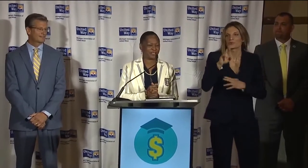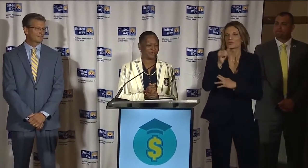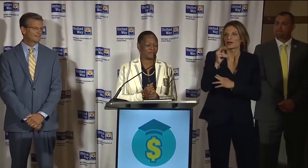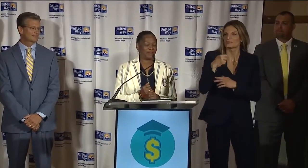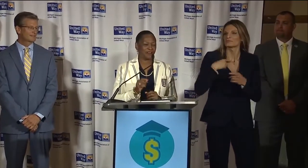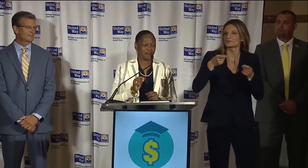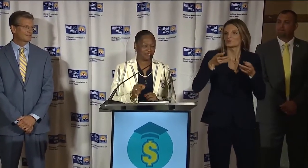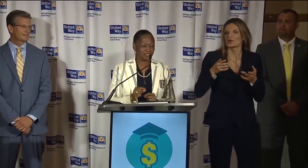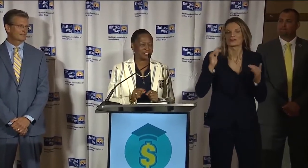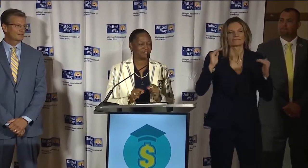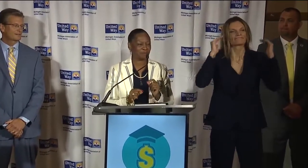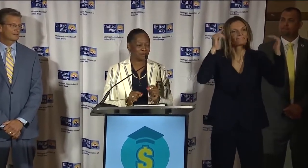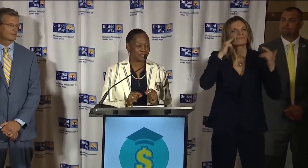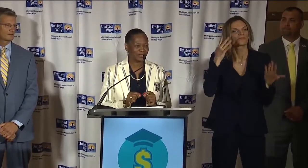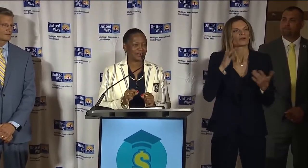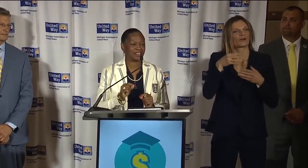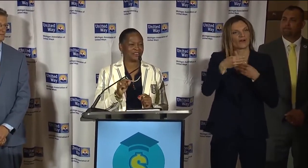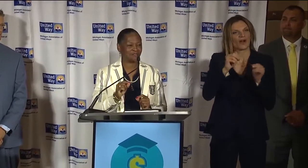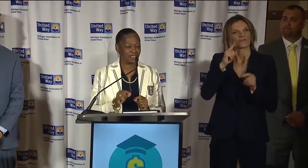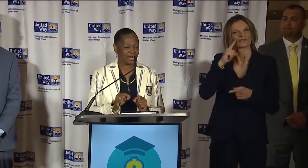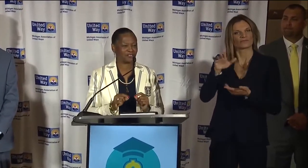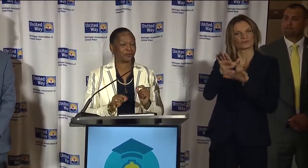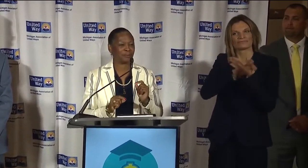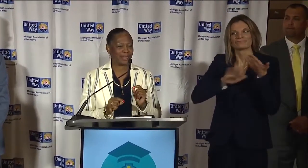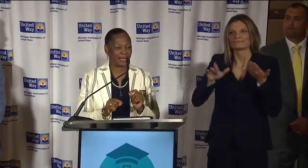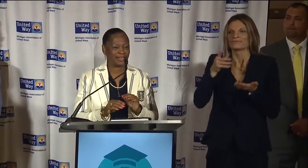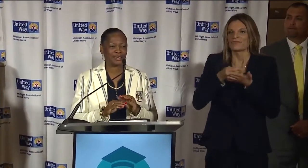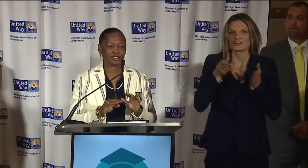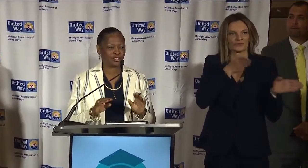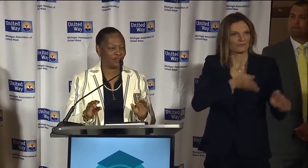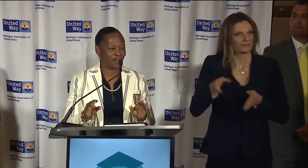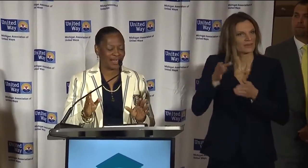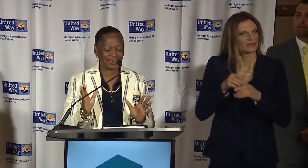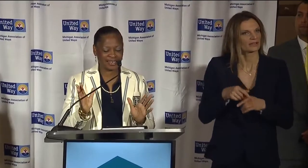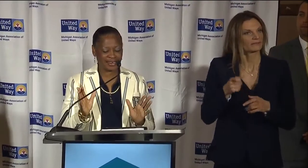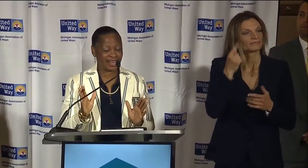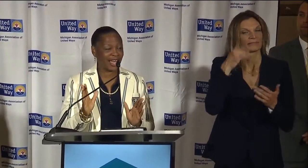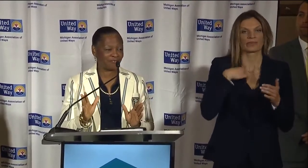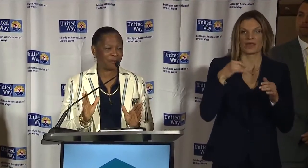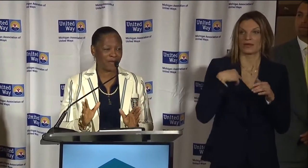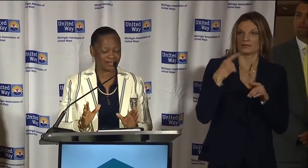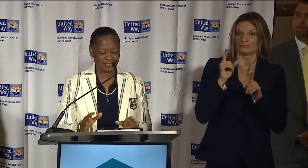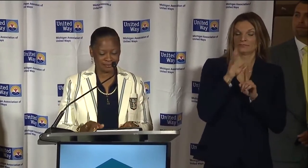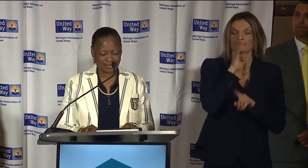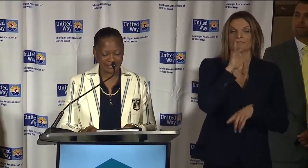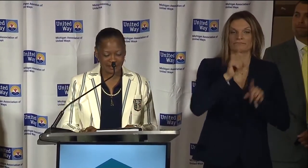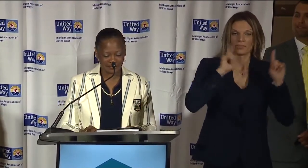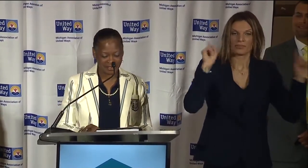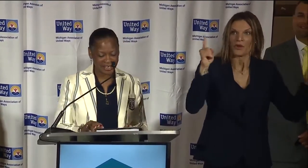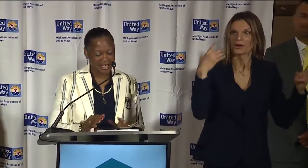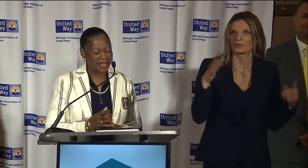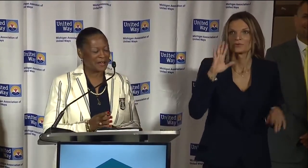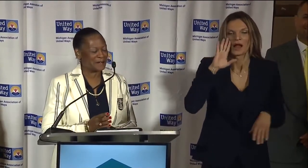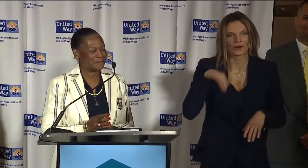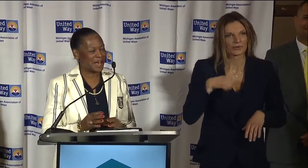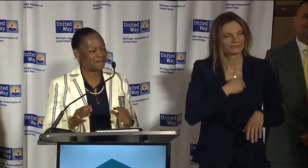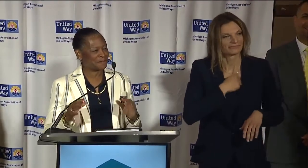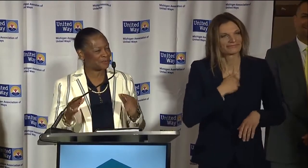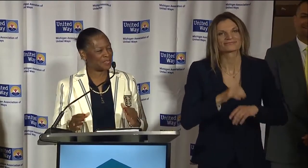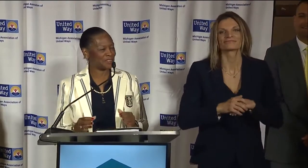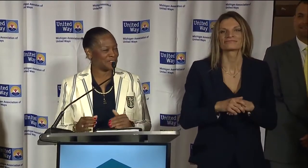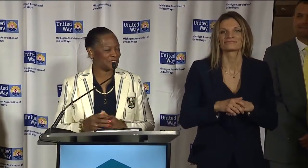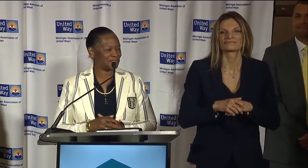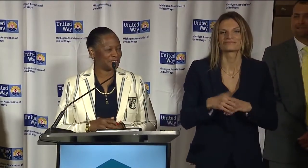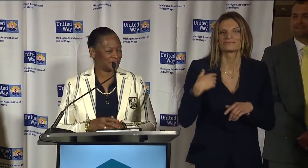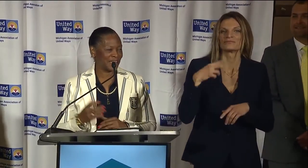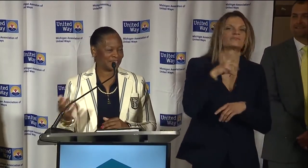Executive Director of the Office of Post-Secondary Financial Planning. It's long, I get it. I have to practice it myself. I've